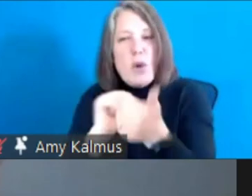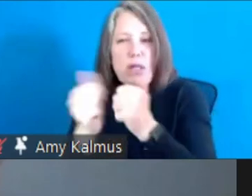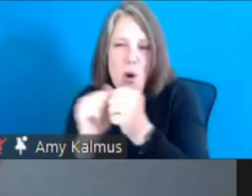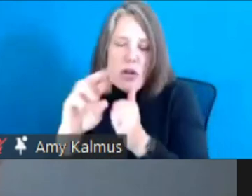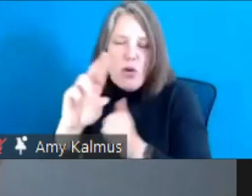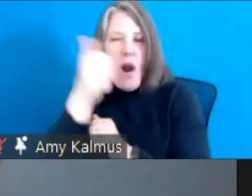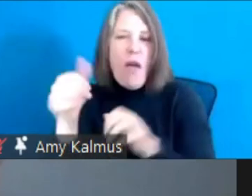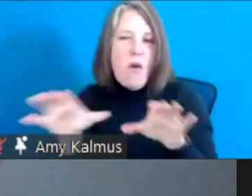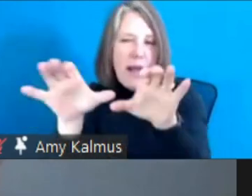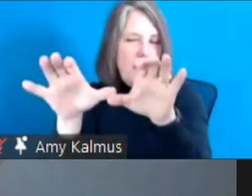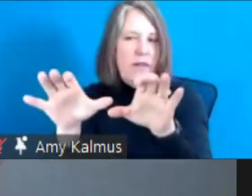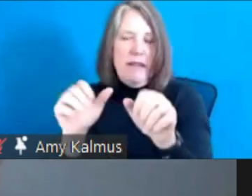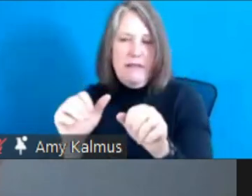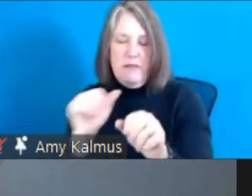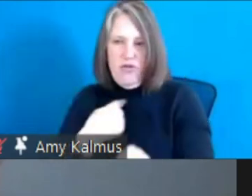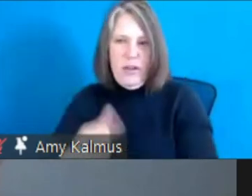activities.